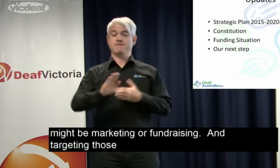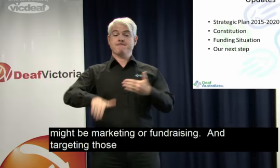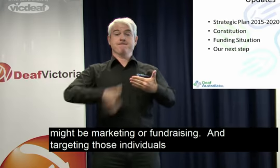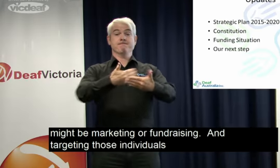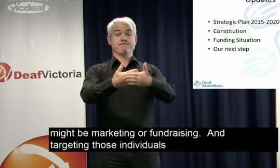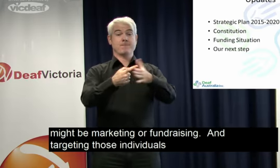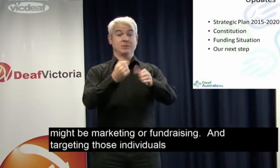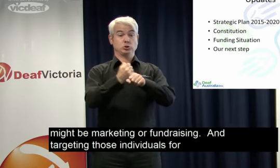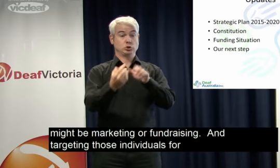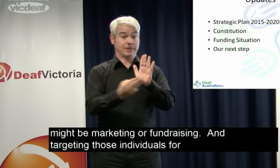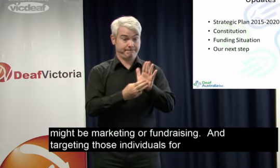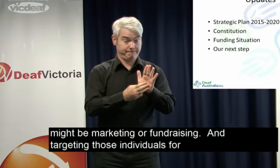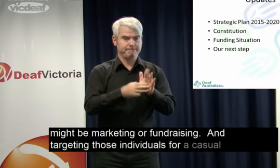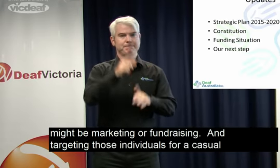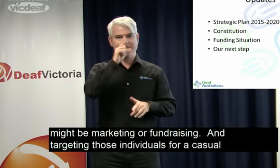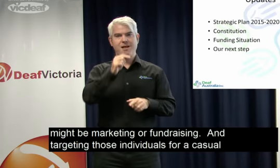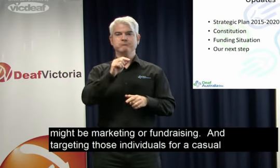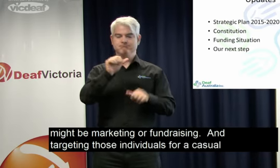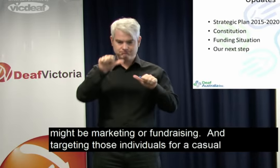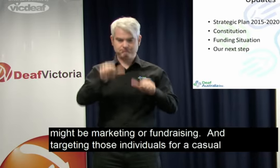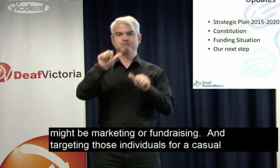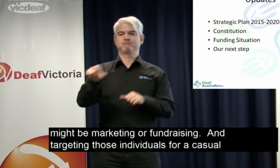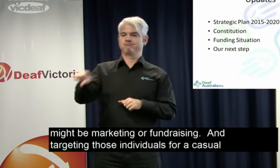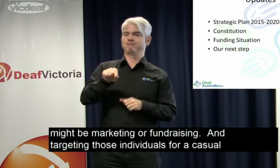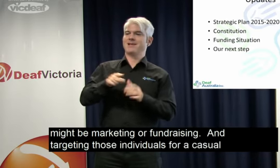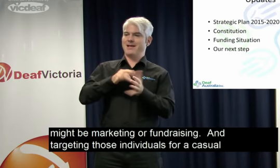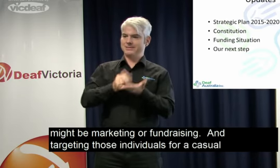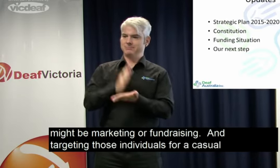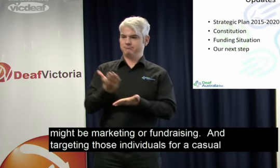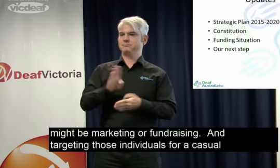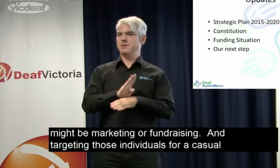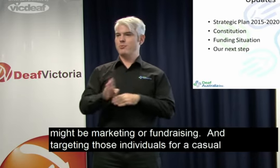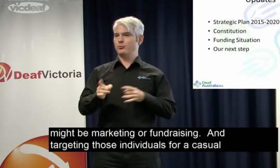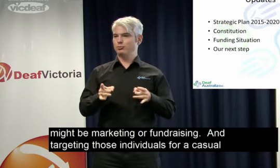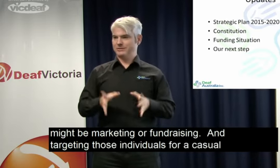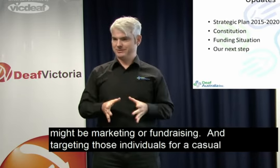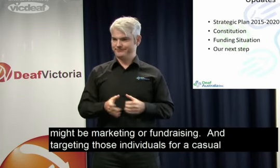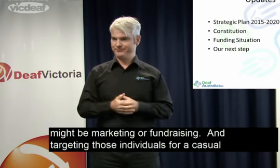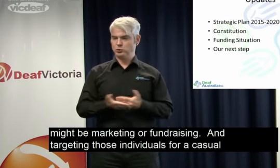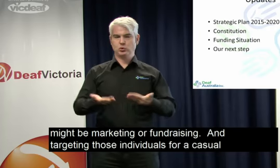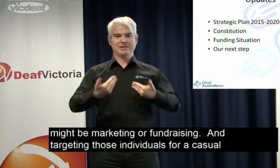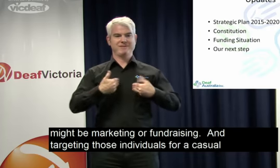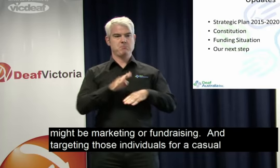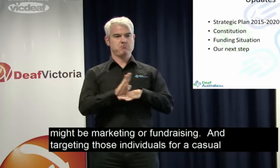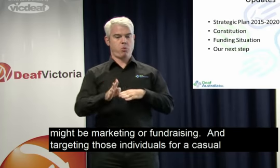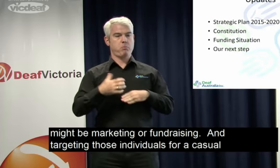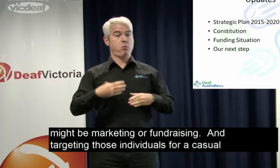or casual basis. And leading up to the AGM, we can actually confirm them as permanent board members to